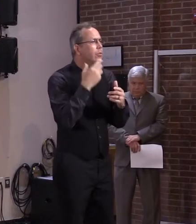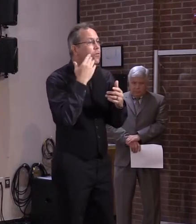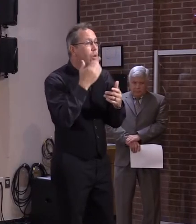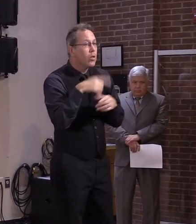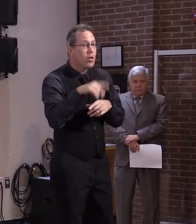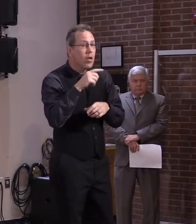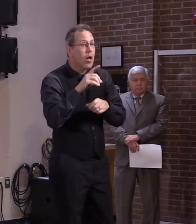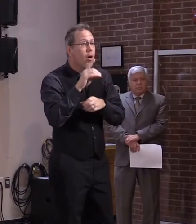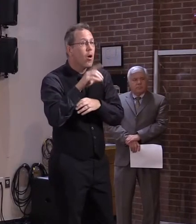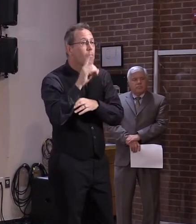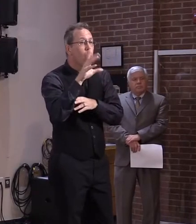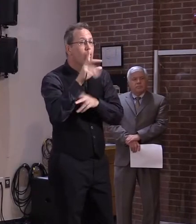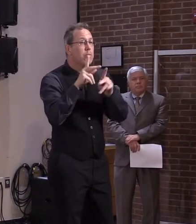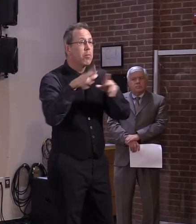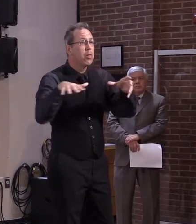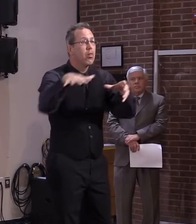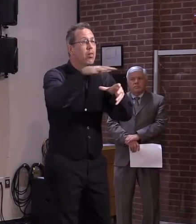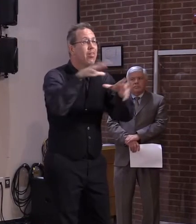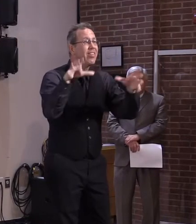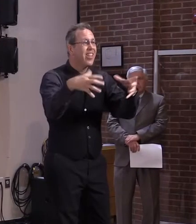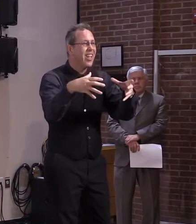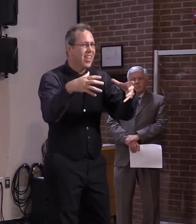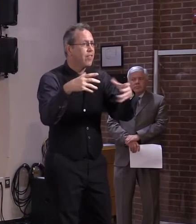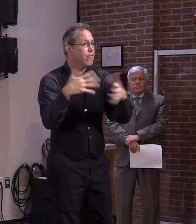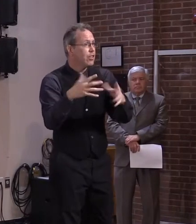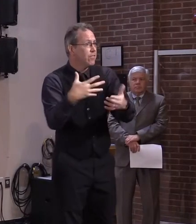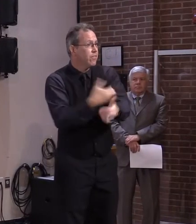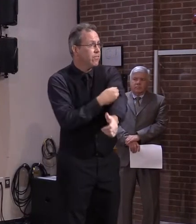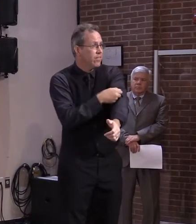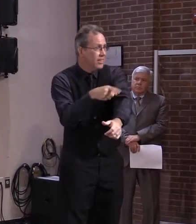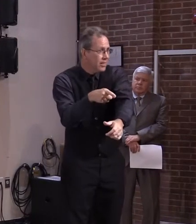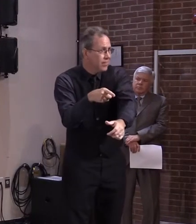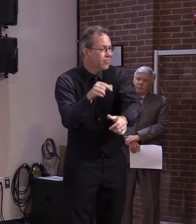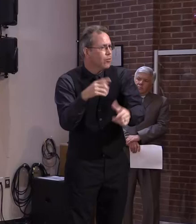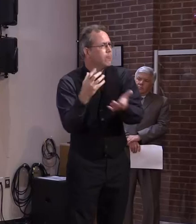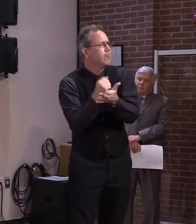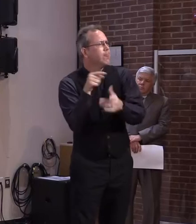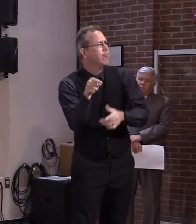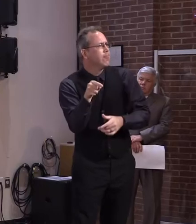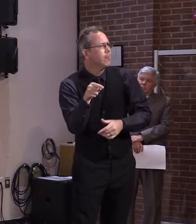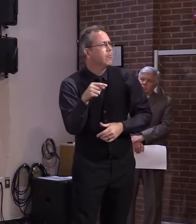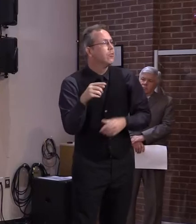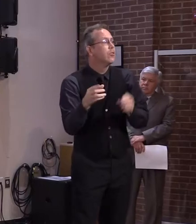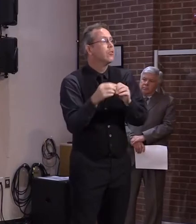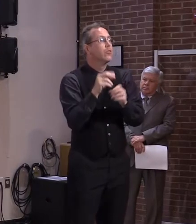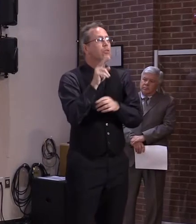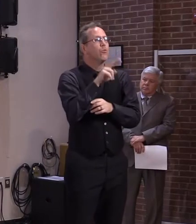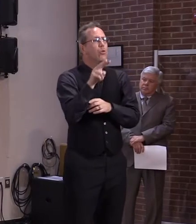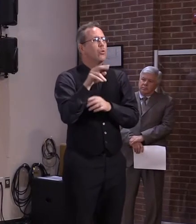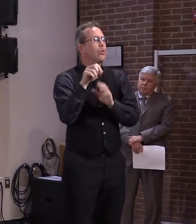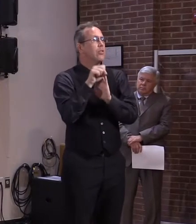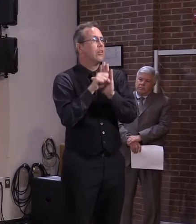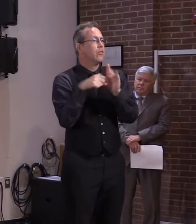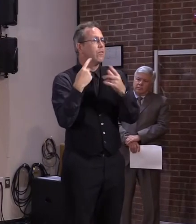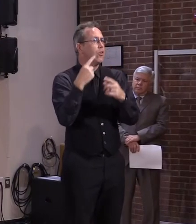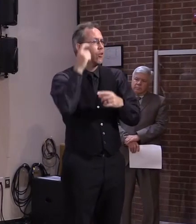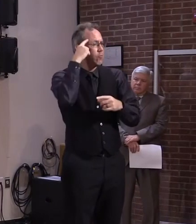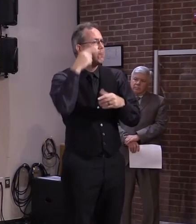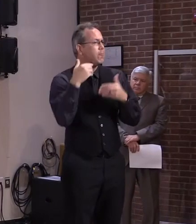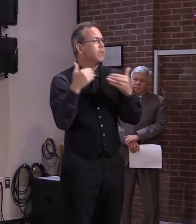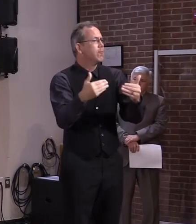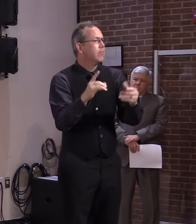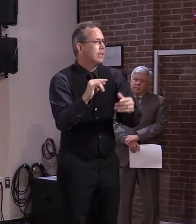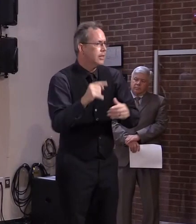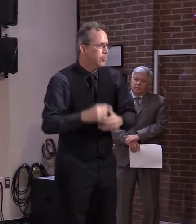employees. 26 states and 2 territories have approved OSHA state plans that would expand this mandate to include public